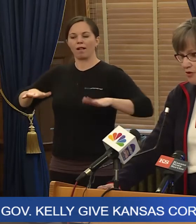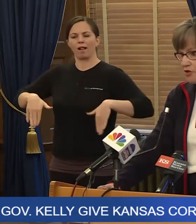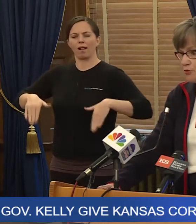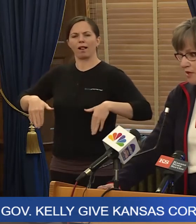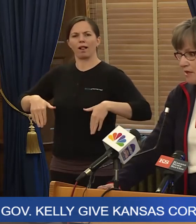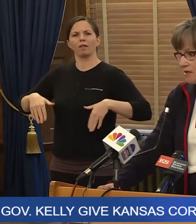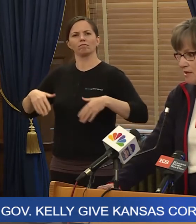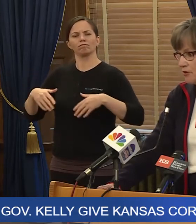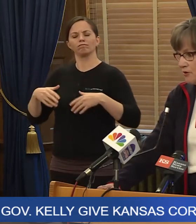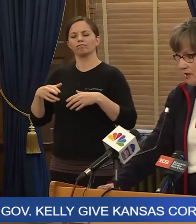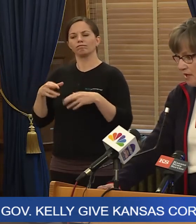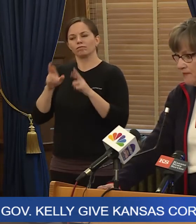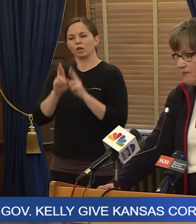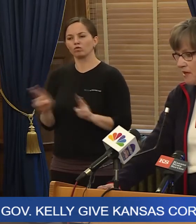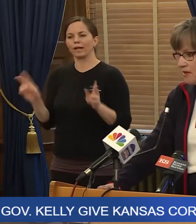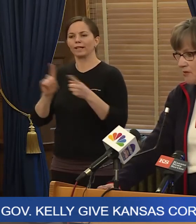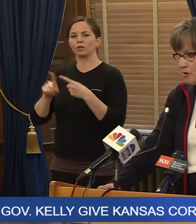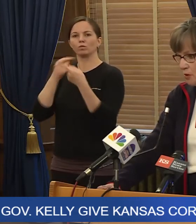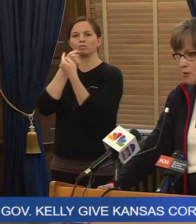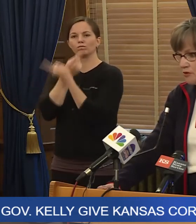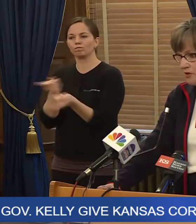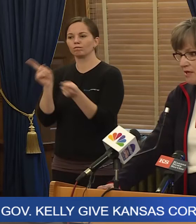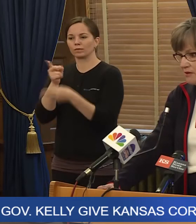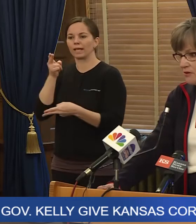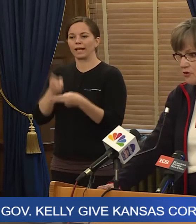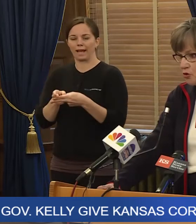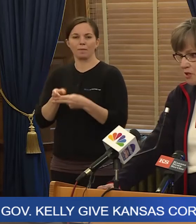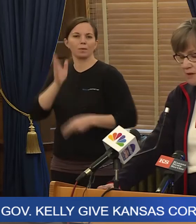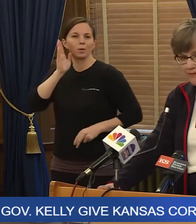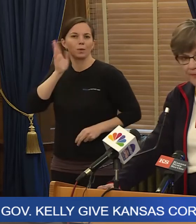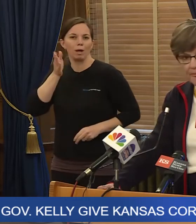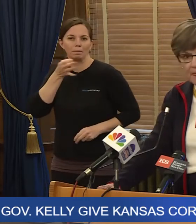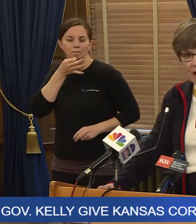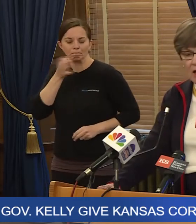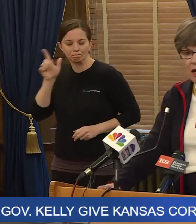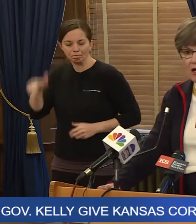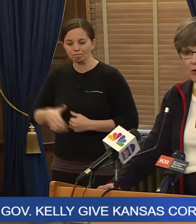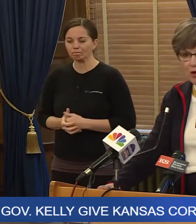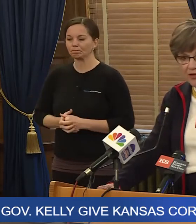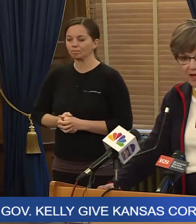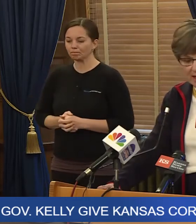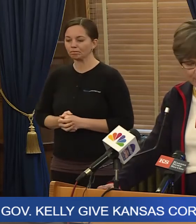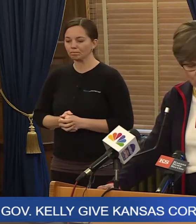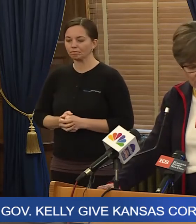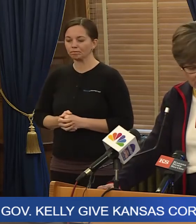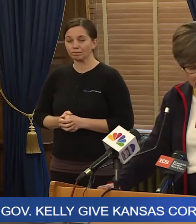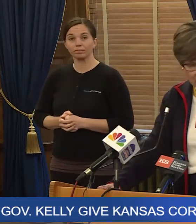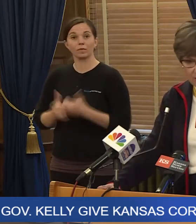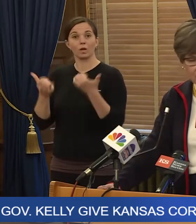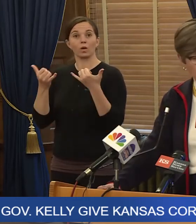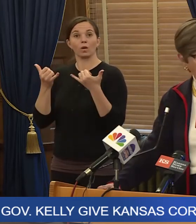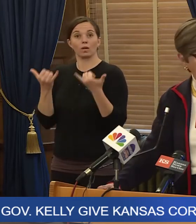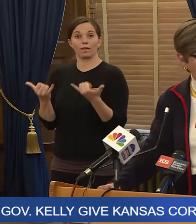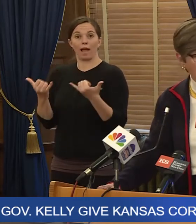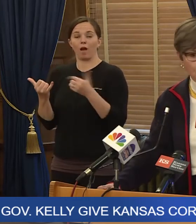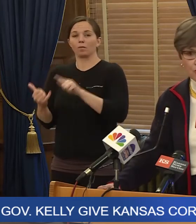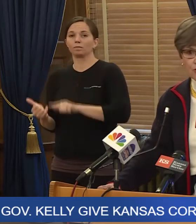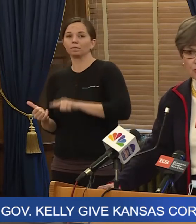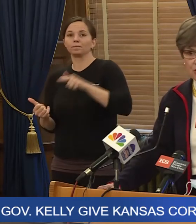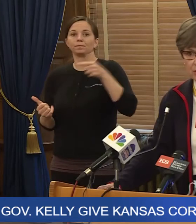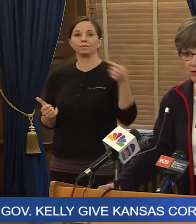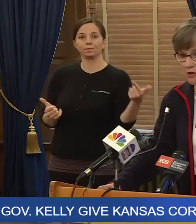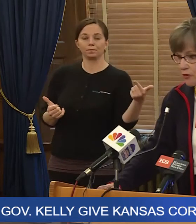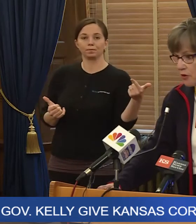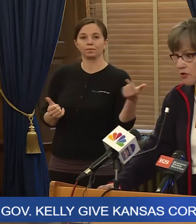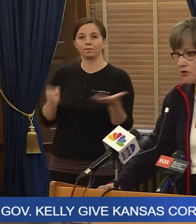we're not in position right now to tell you the name, but we will do that shortly. And with that, I'm going to hand the microphone over